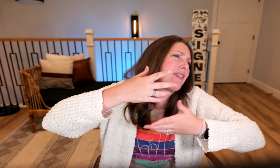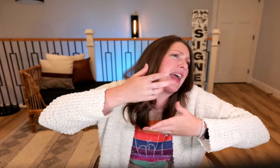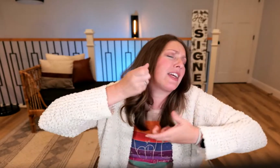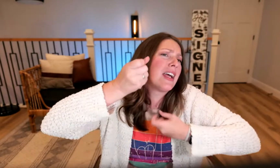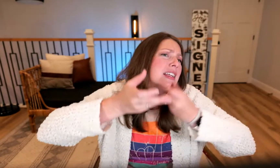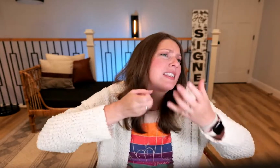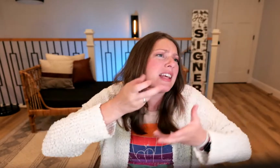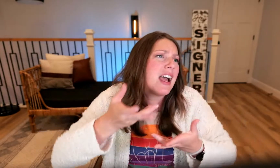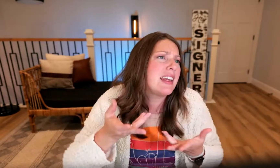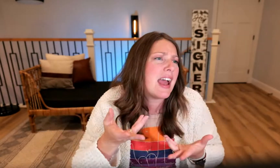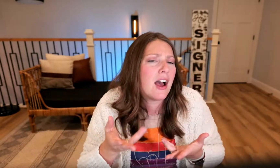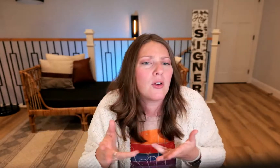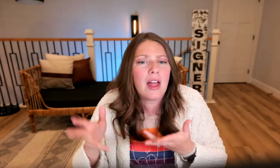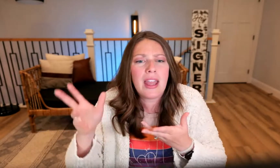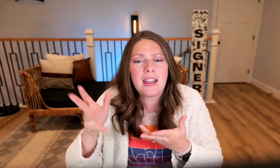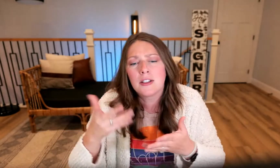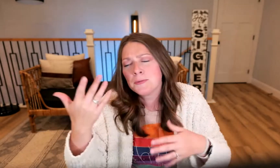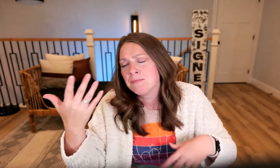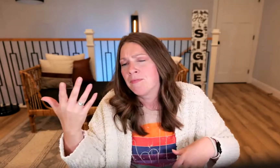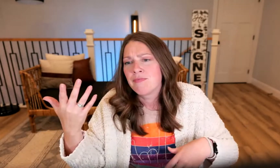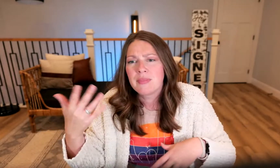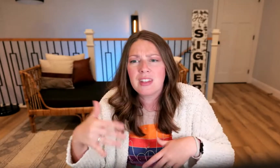like sign out like